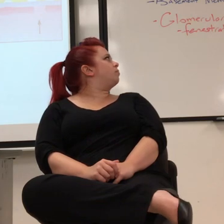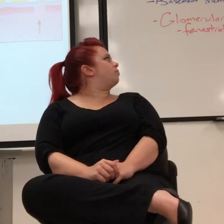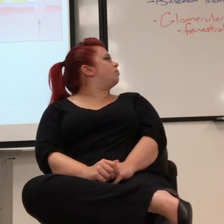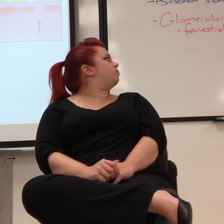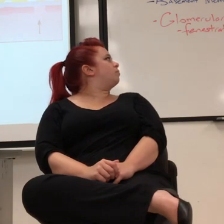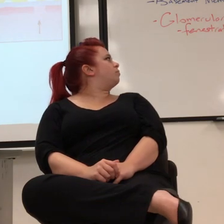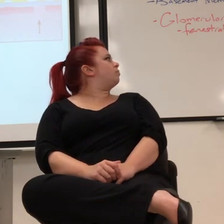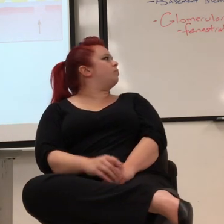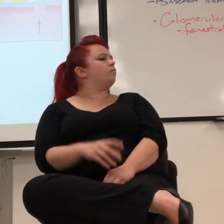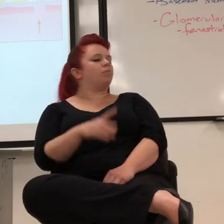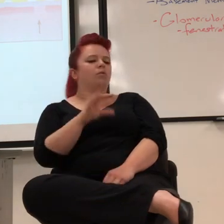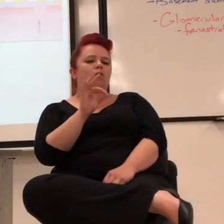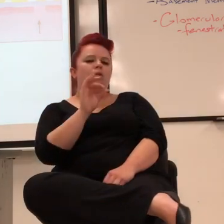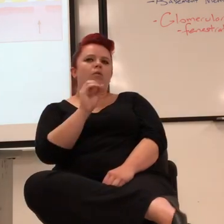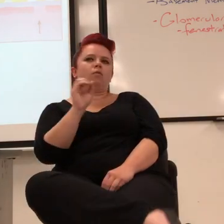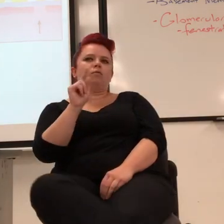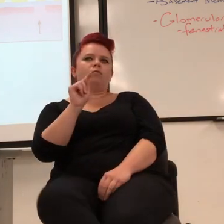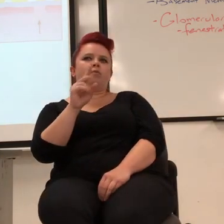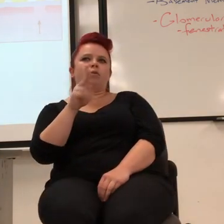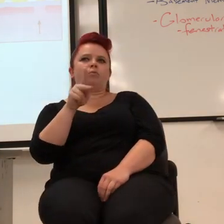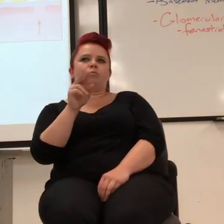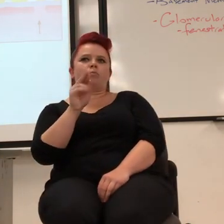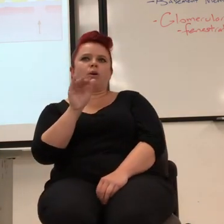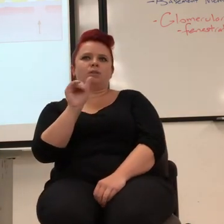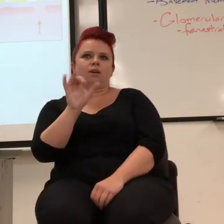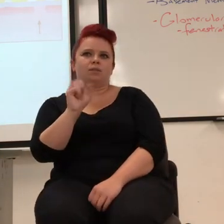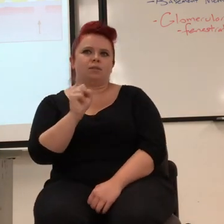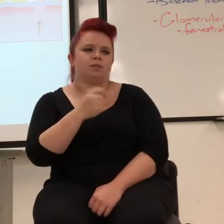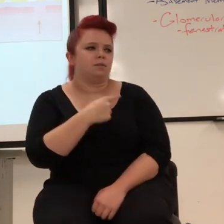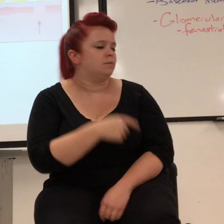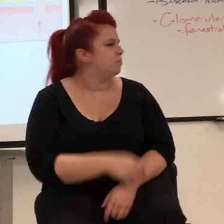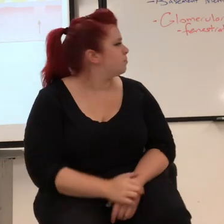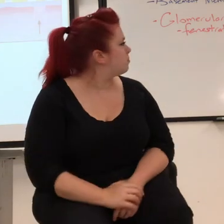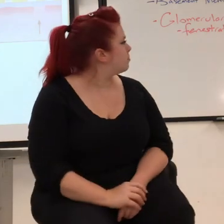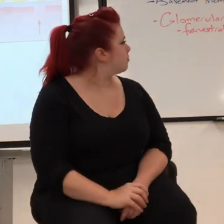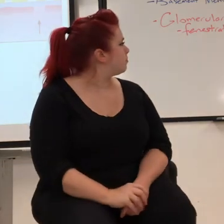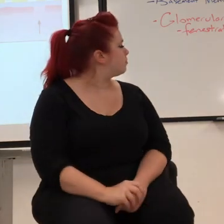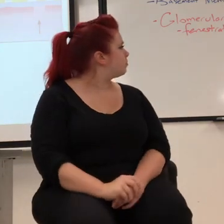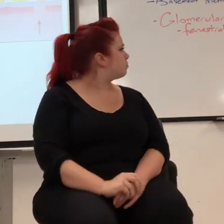And the foot process is like, that's one foot process.